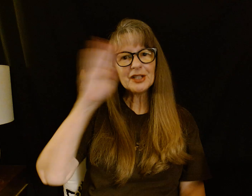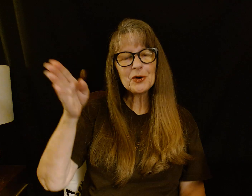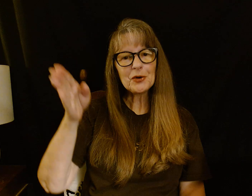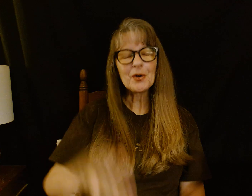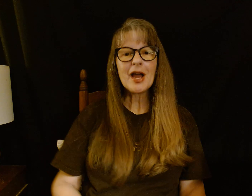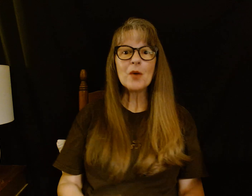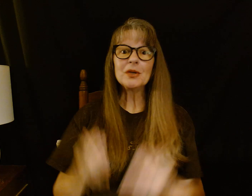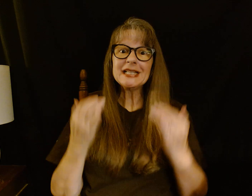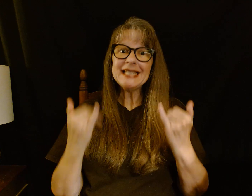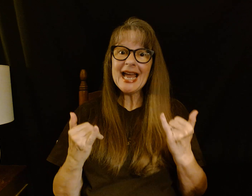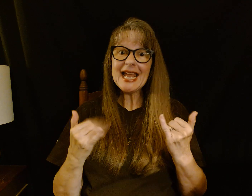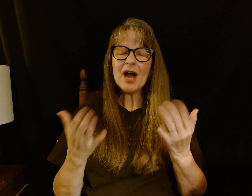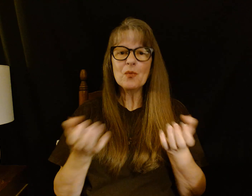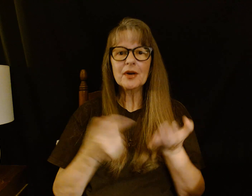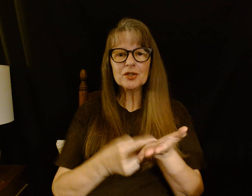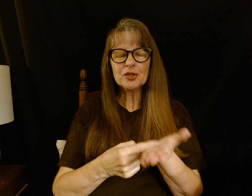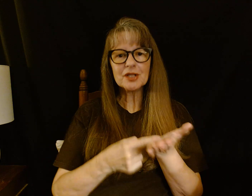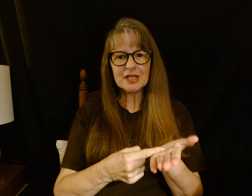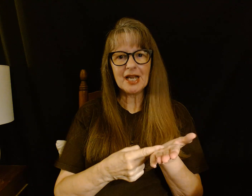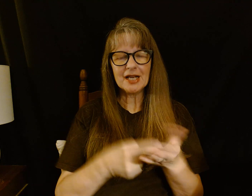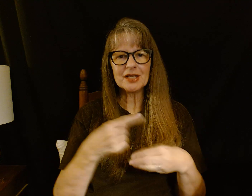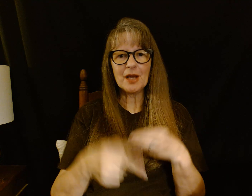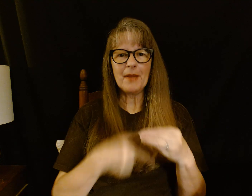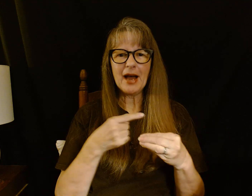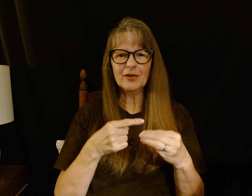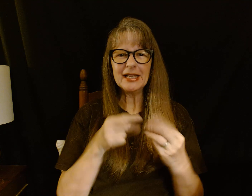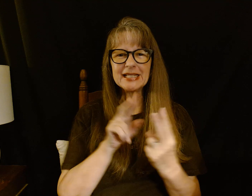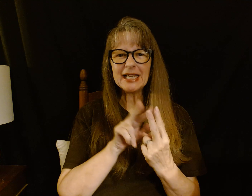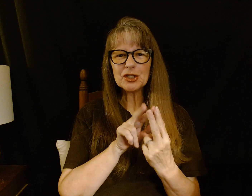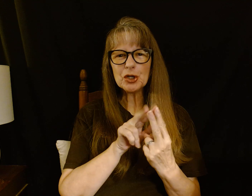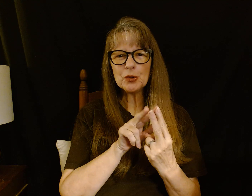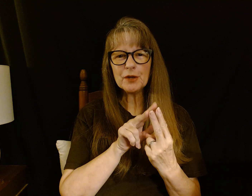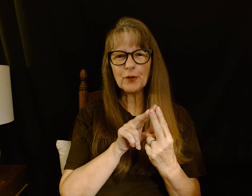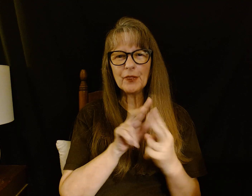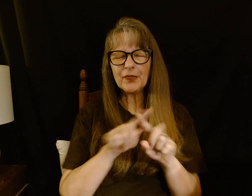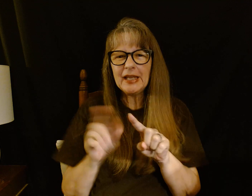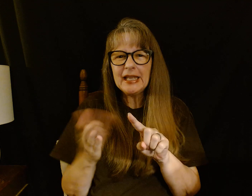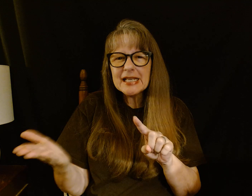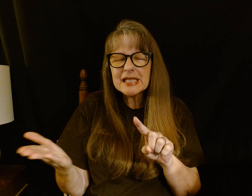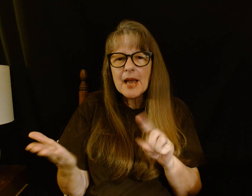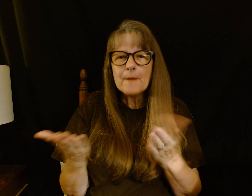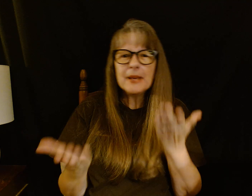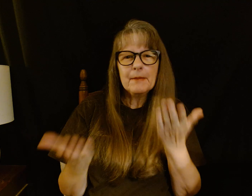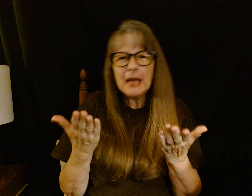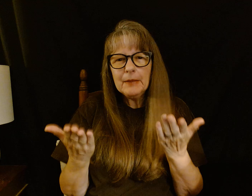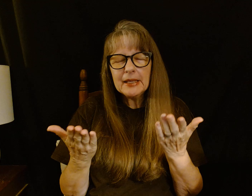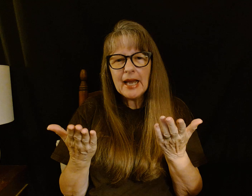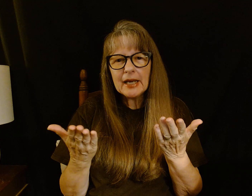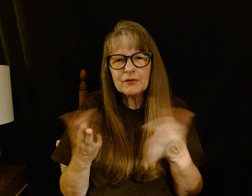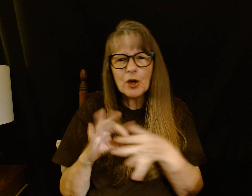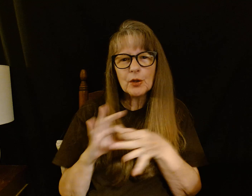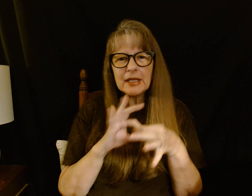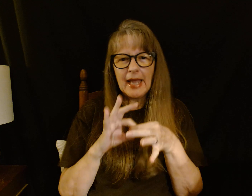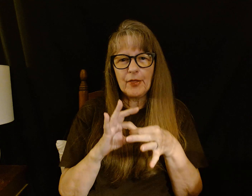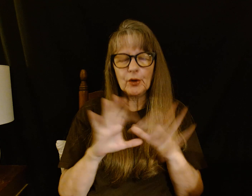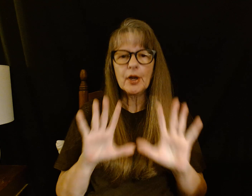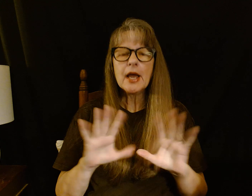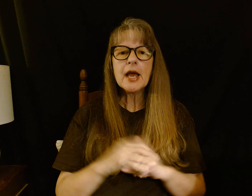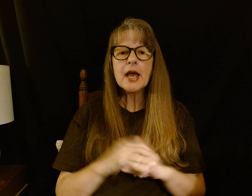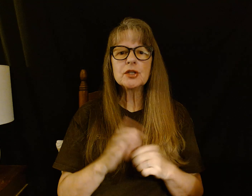Hello. Well, today I wanted to discuss about it's like two different things, but it maybe kind of go together. And so